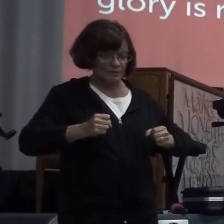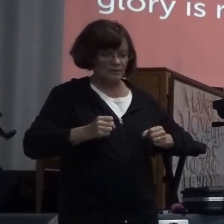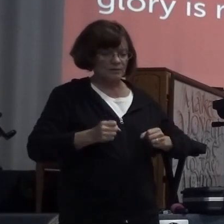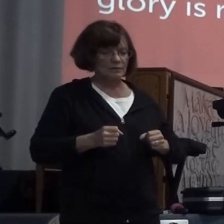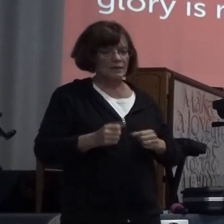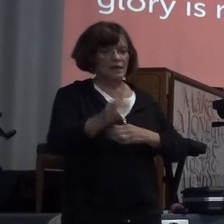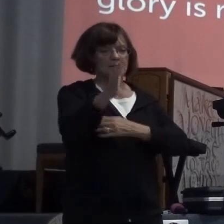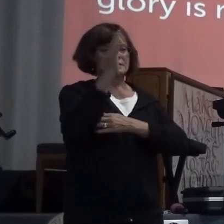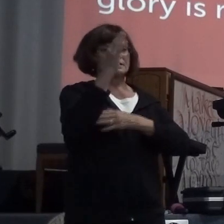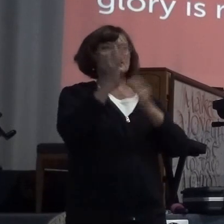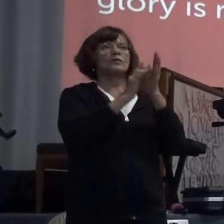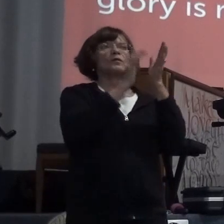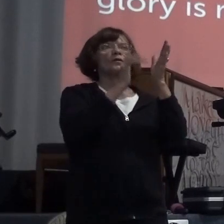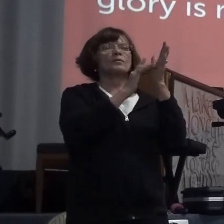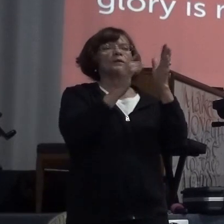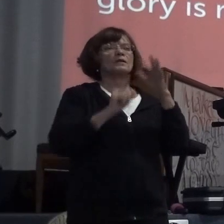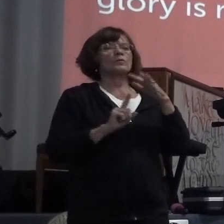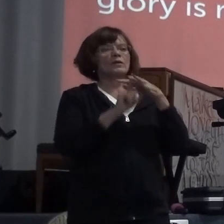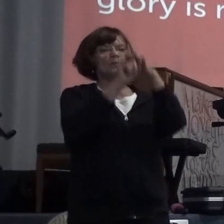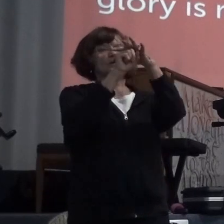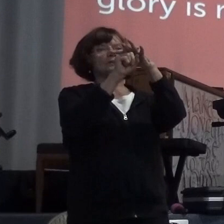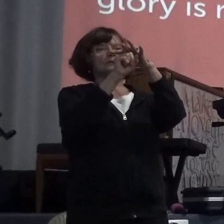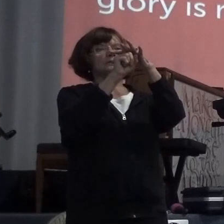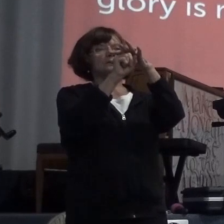about God's glory being revealed in us.